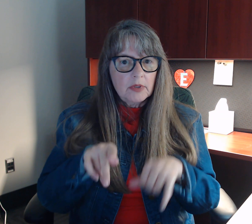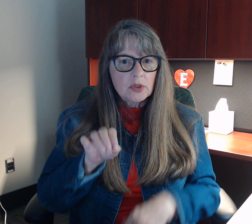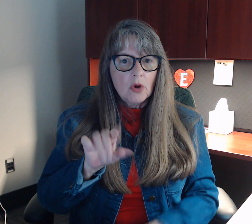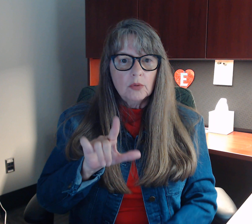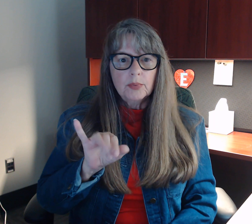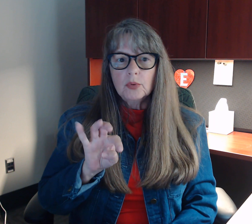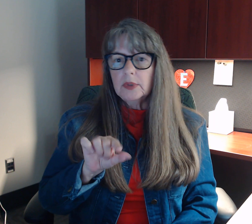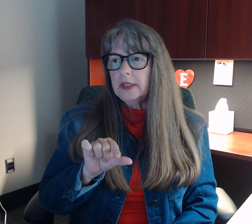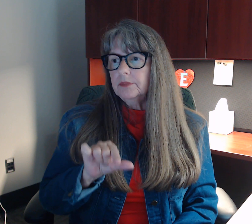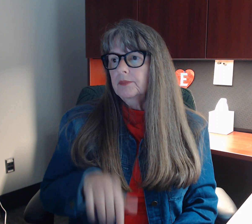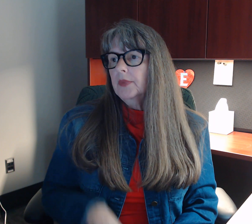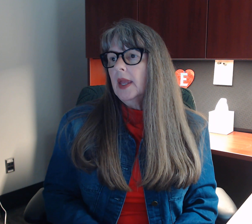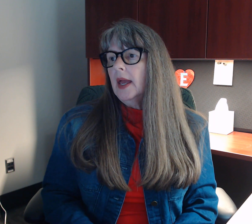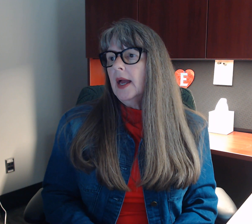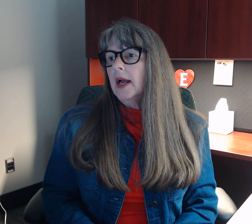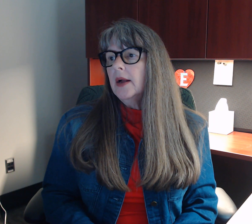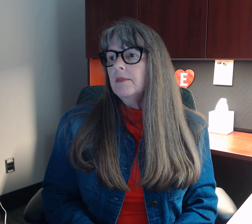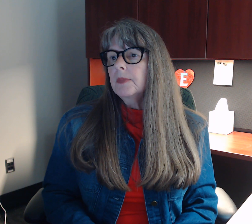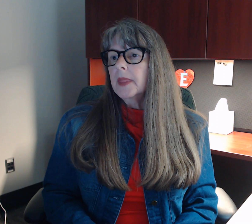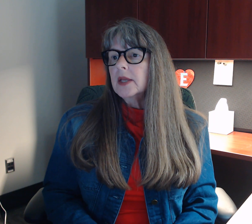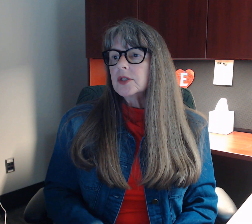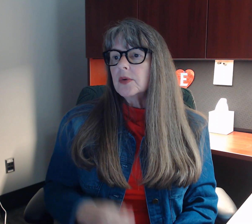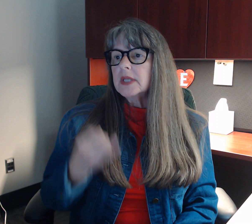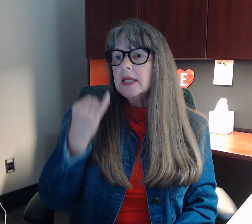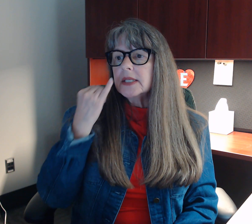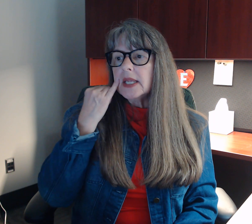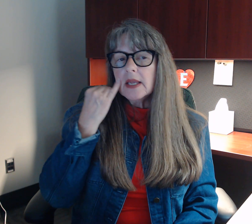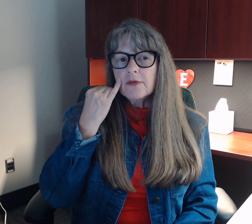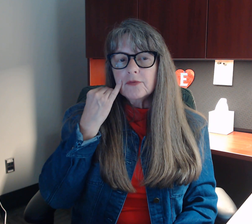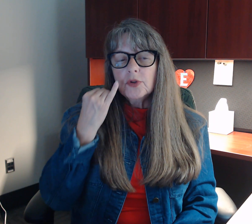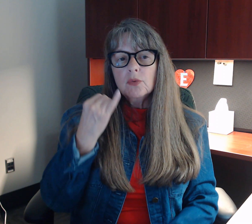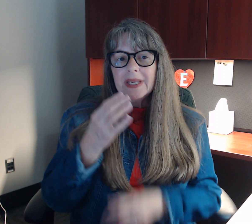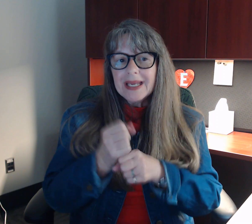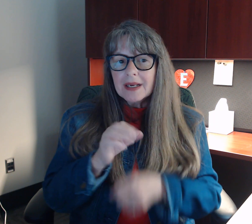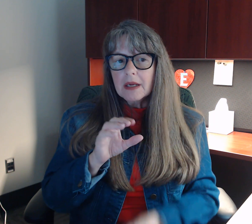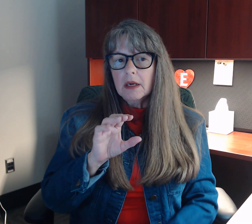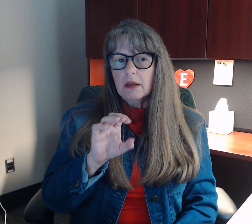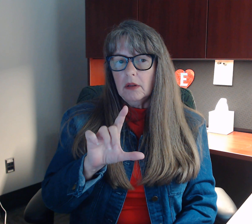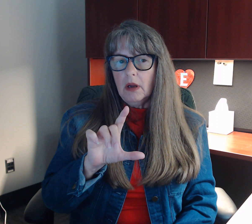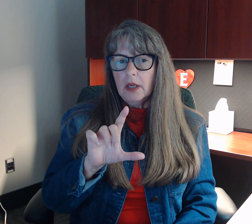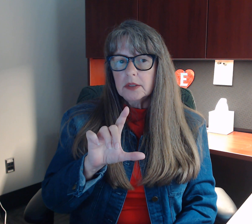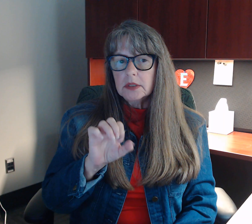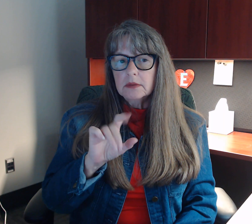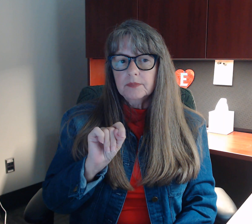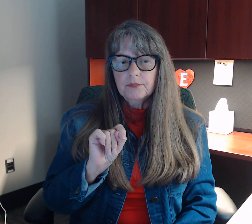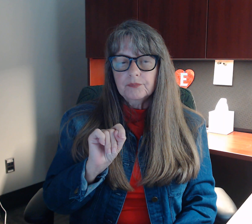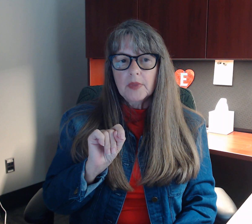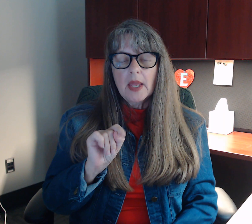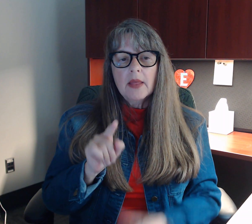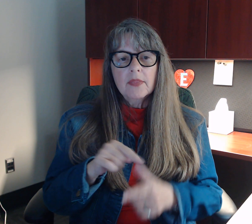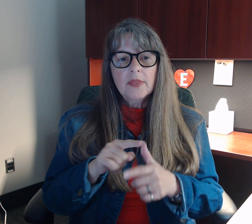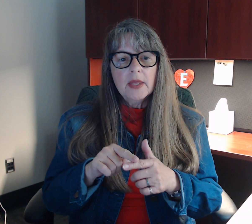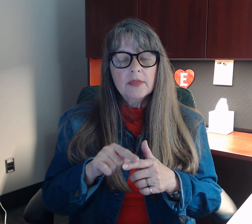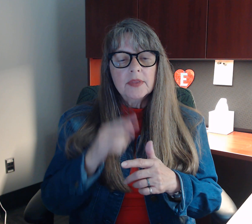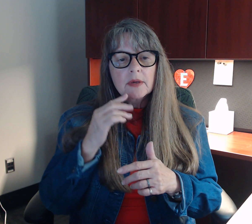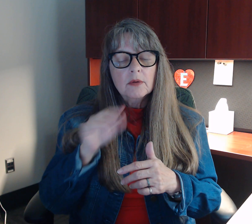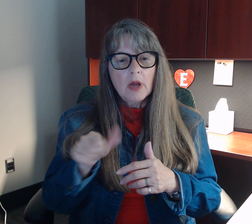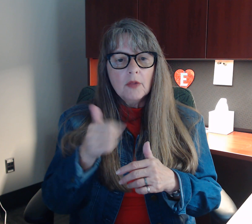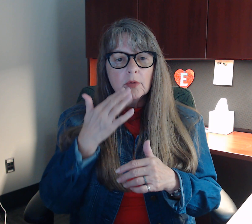called pooling. So it says if you get a clot, then the other